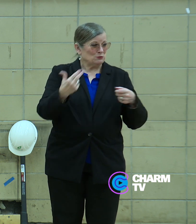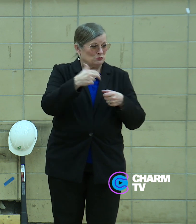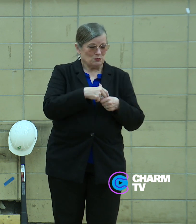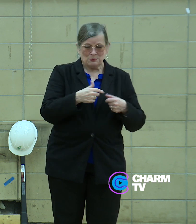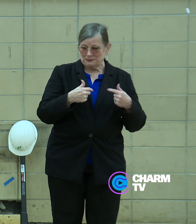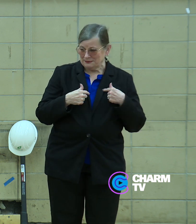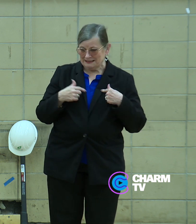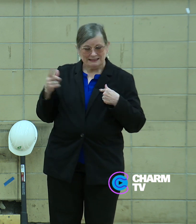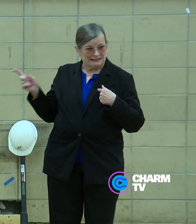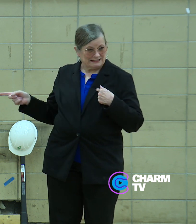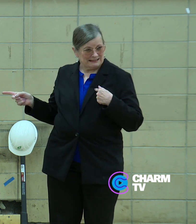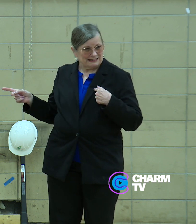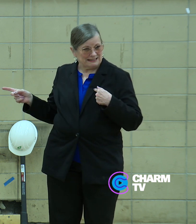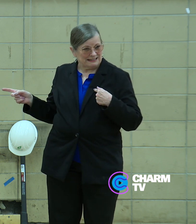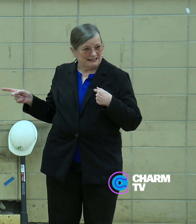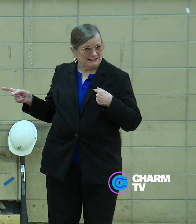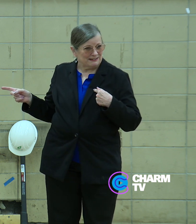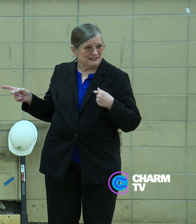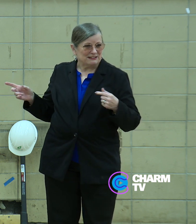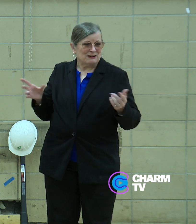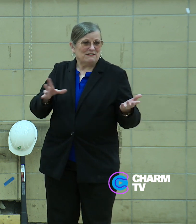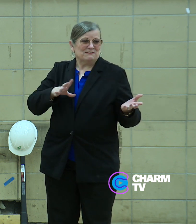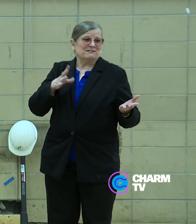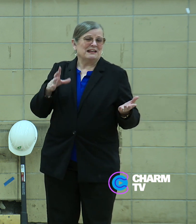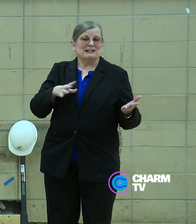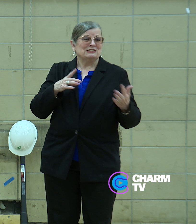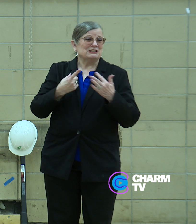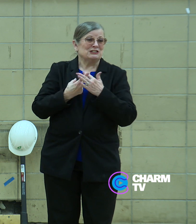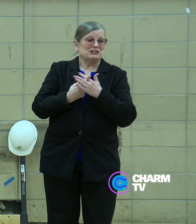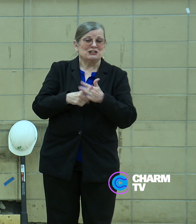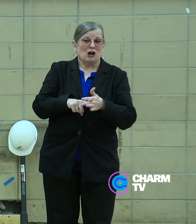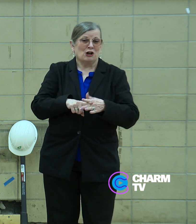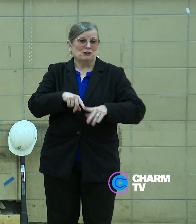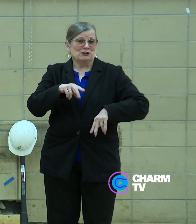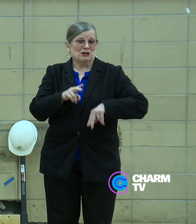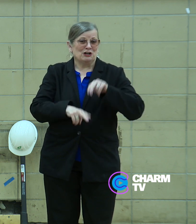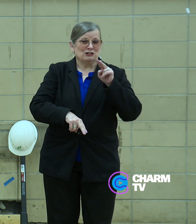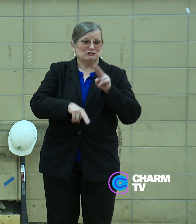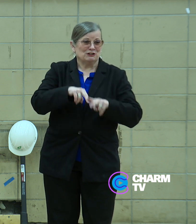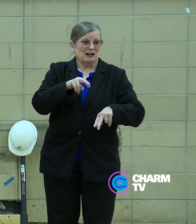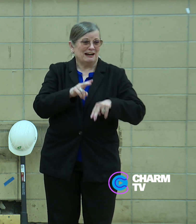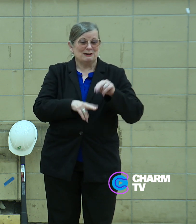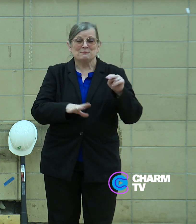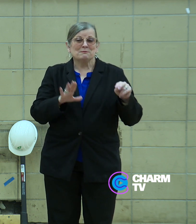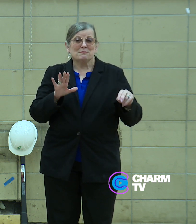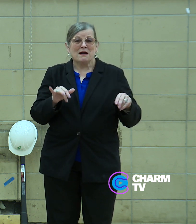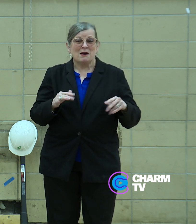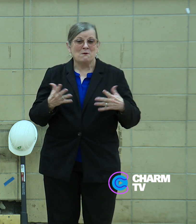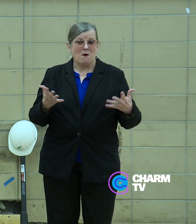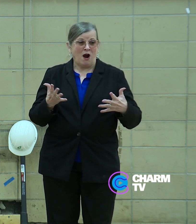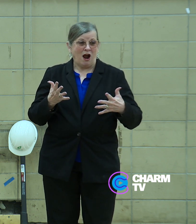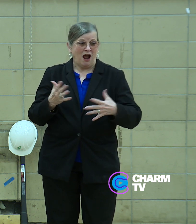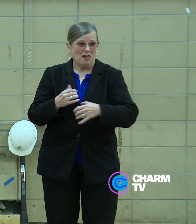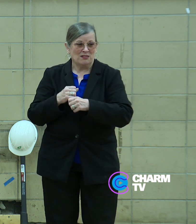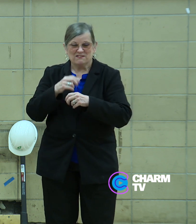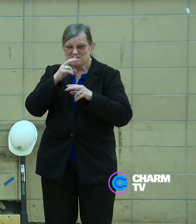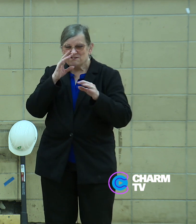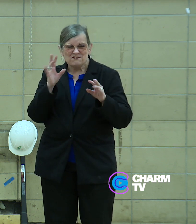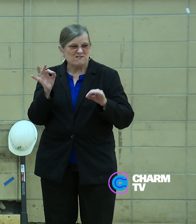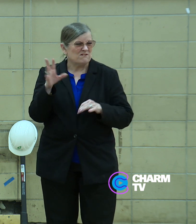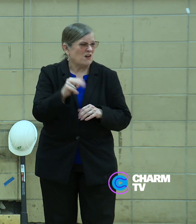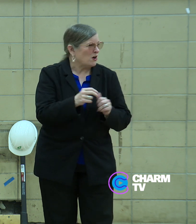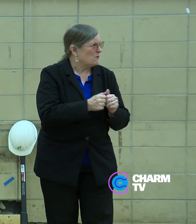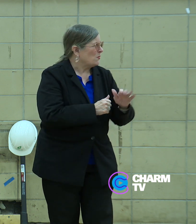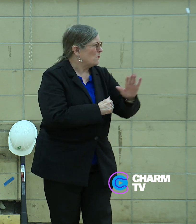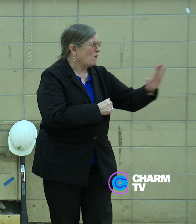we officially start the construction by having some fun with the wall behind us. As the mayor shared with me